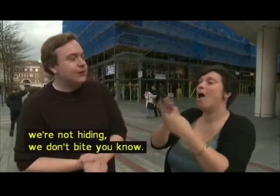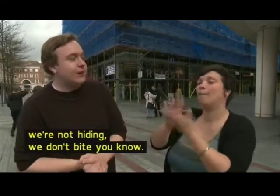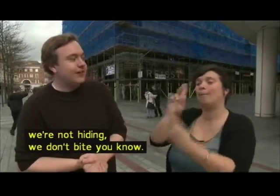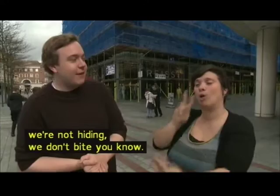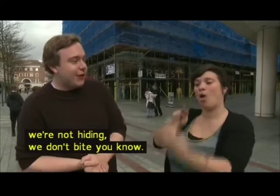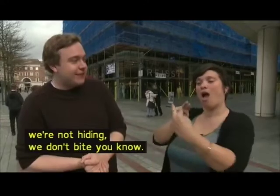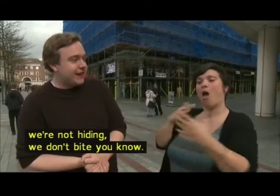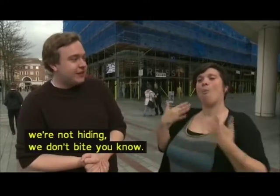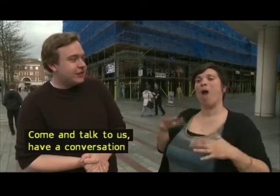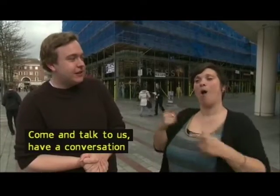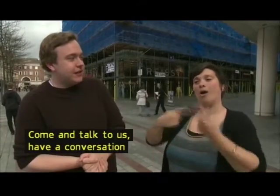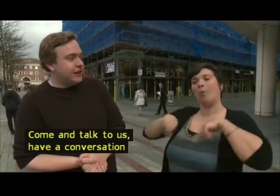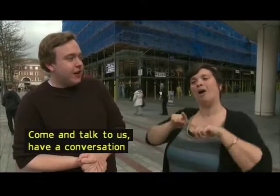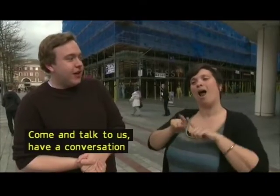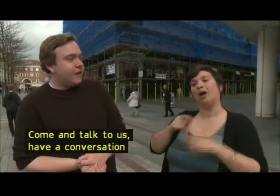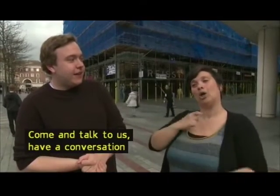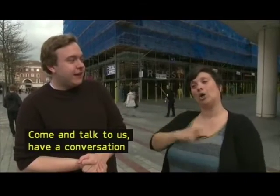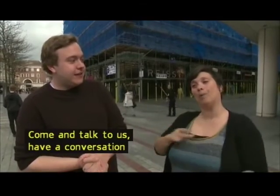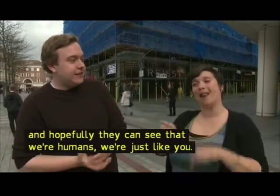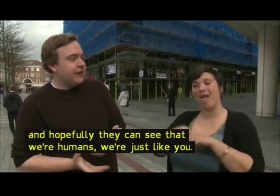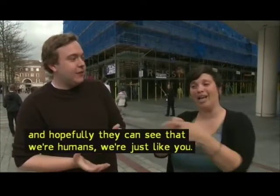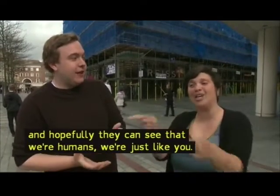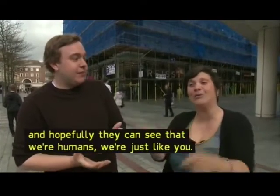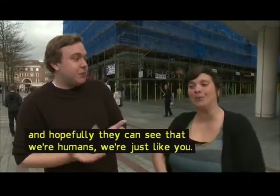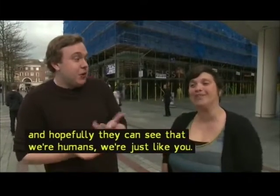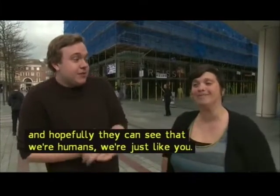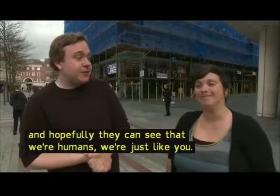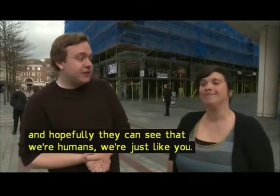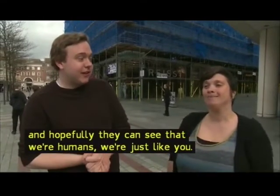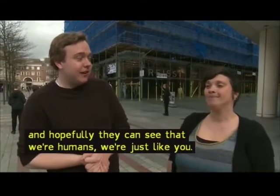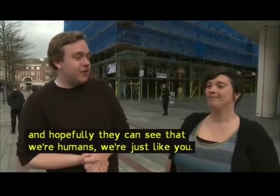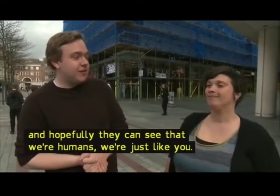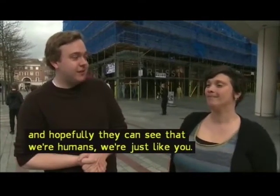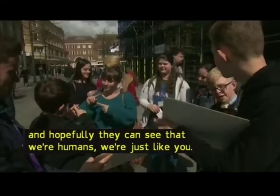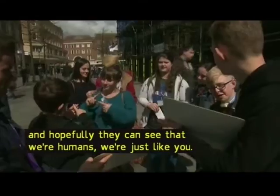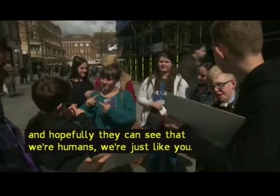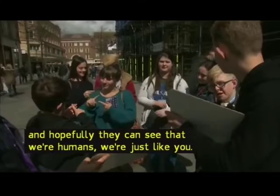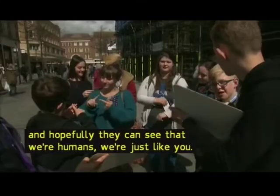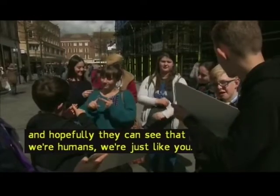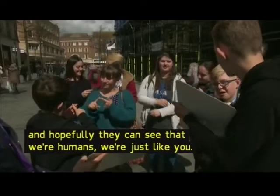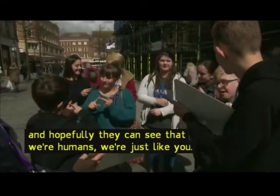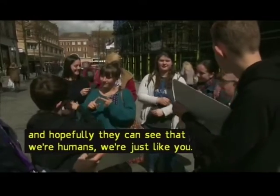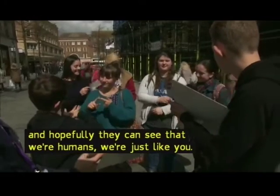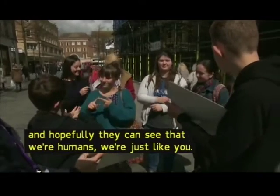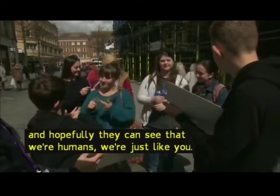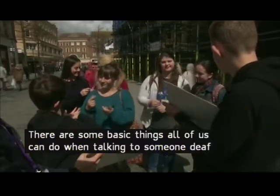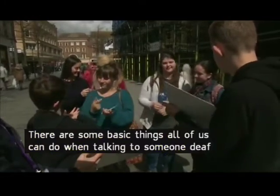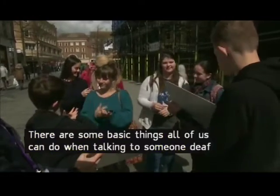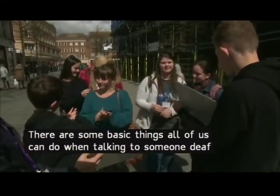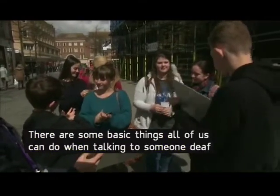to us, have a conversation, and hopefully they can see that we're humans, we're just like you. There are some basic things all of us can do when talking to